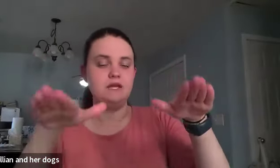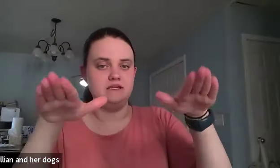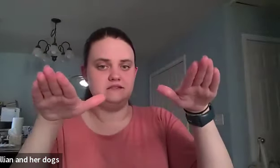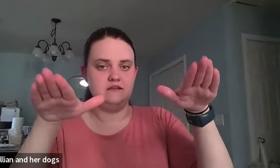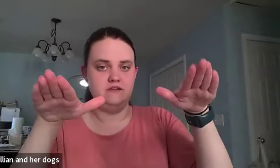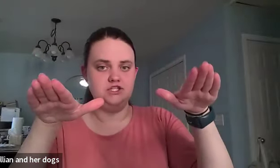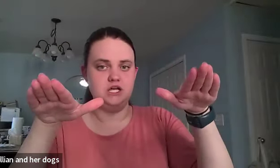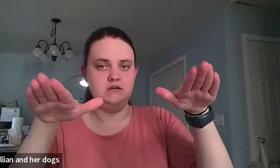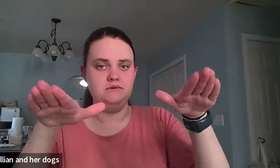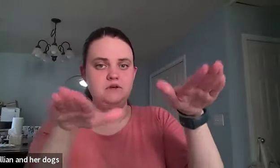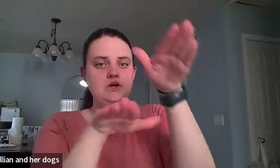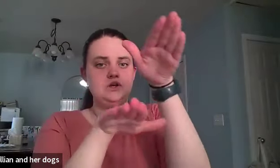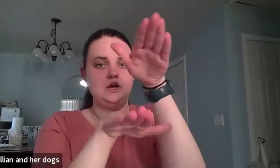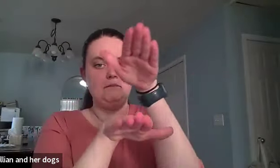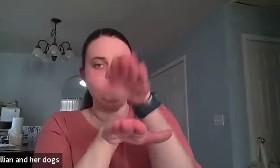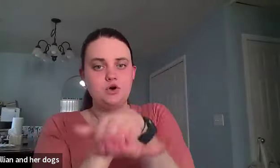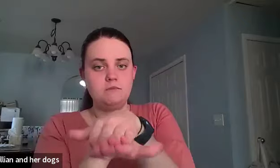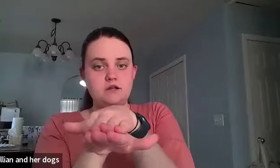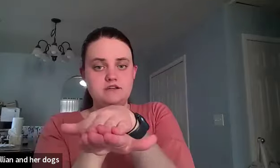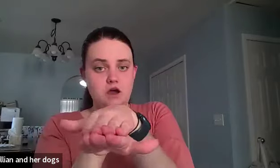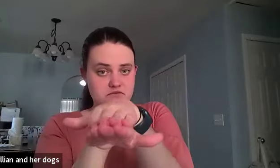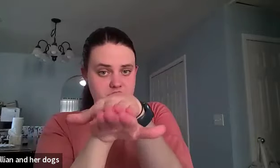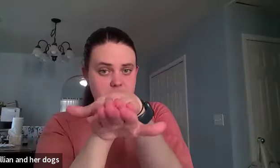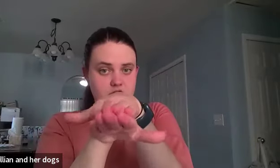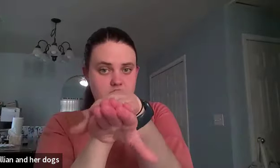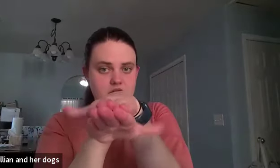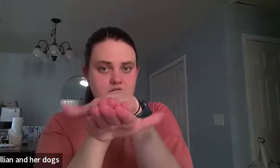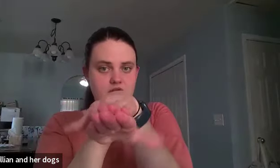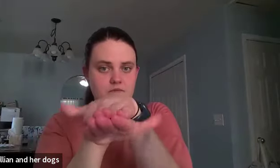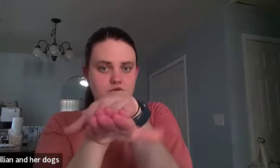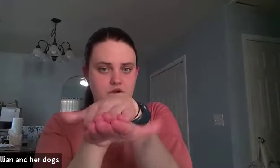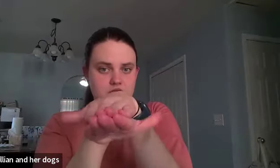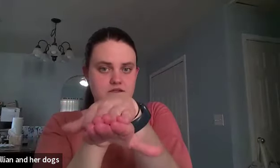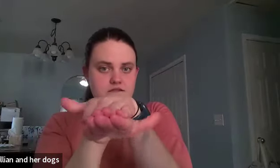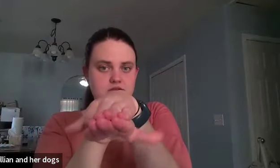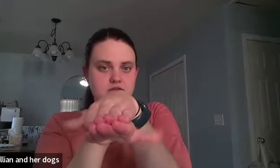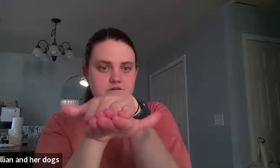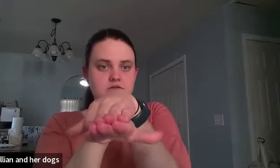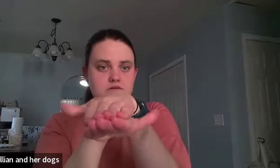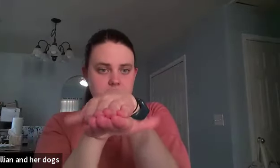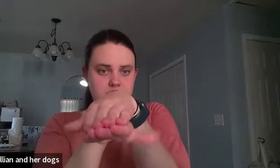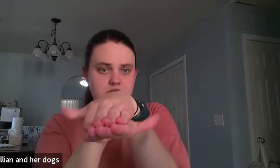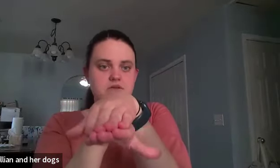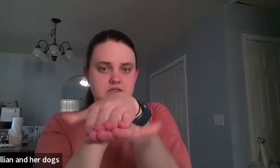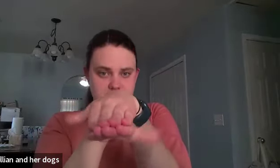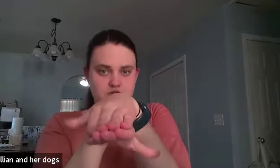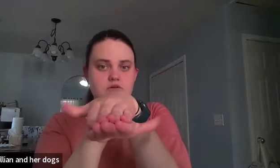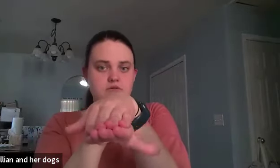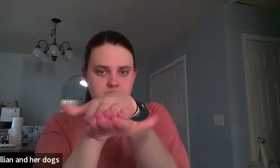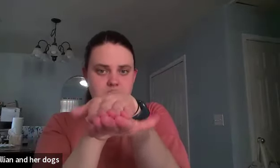non-dominant hands in this shape. You're going to put them on top of each other and then move your hands. Sea turtle.